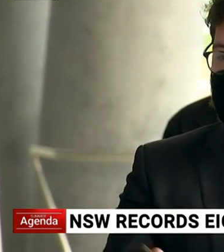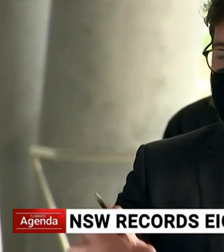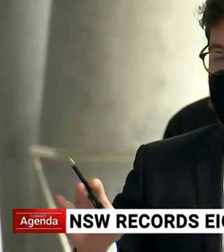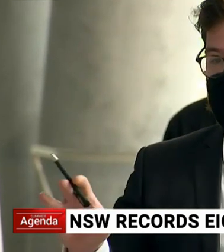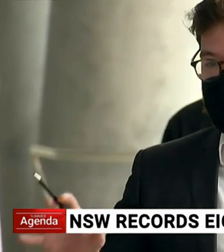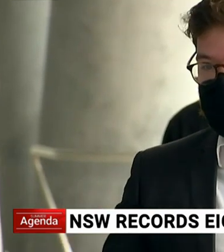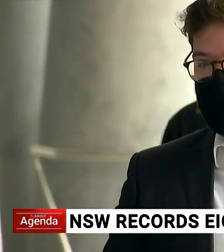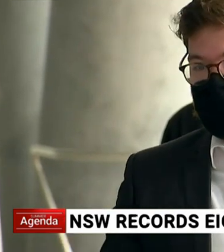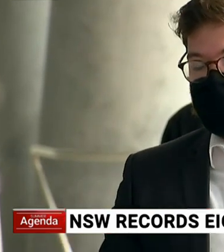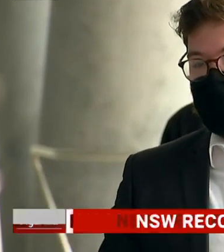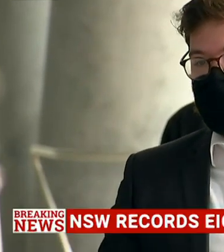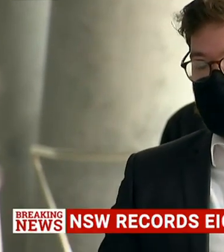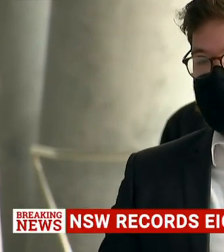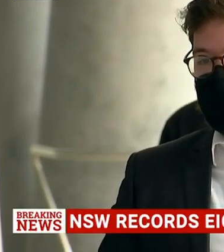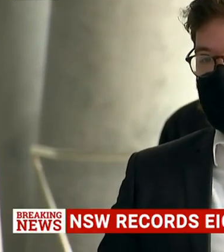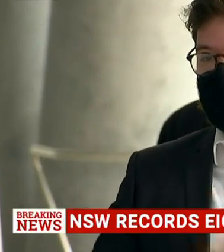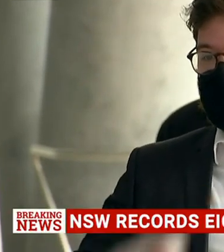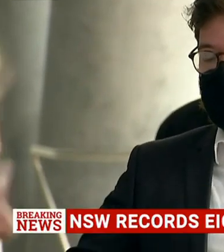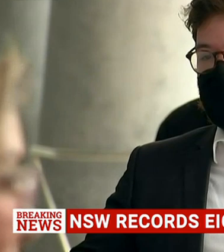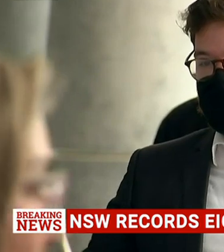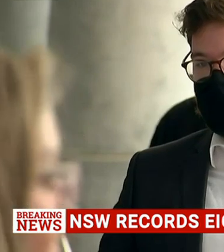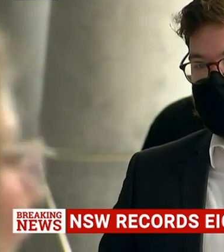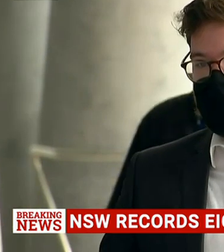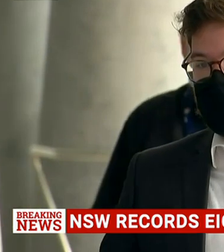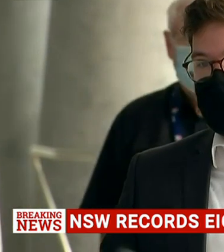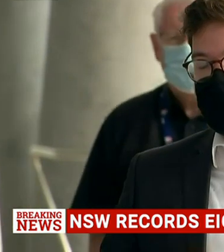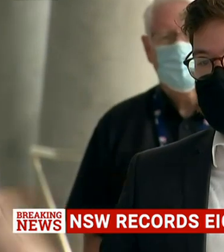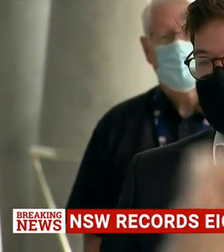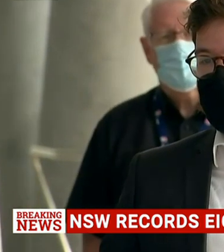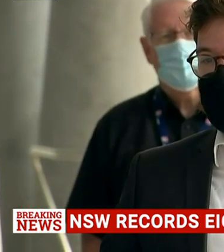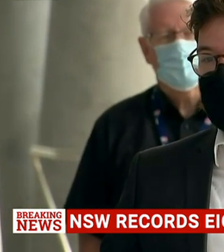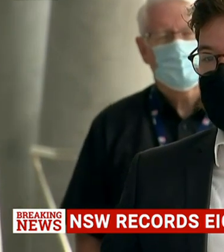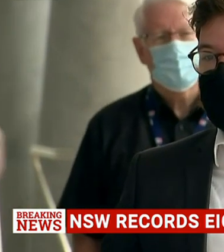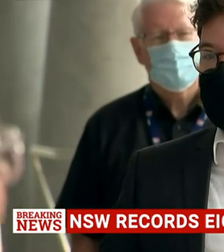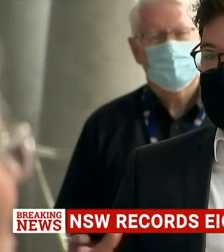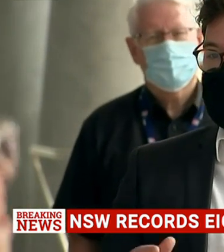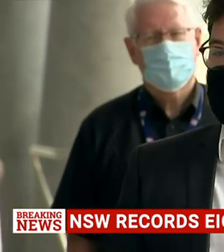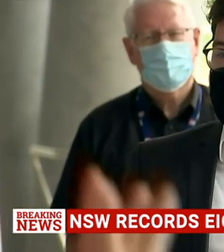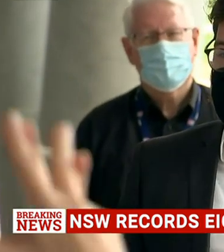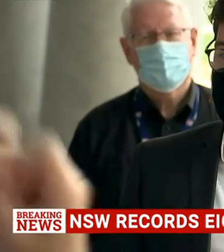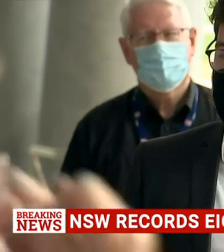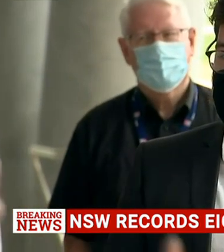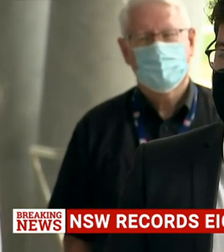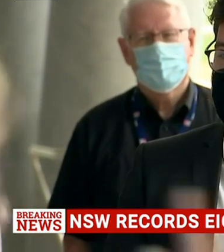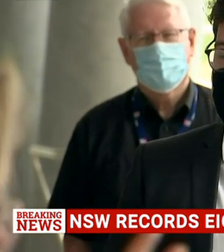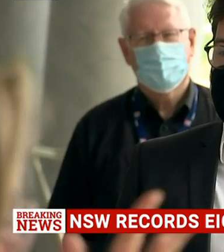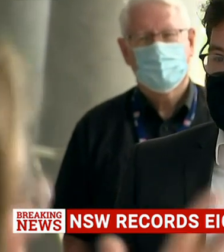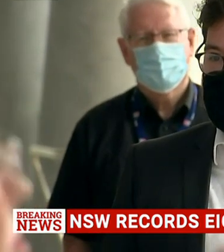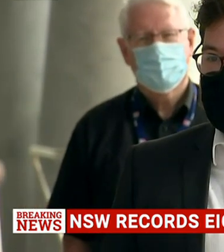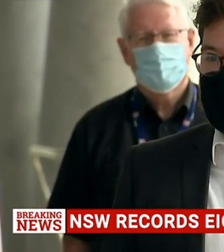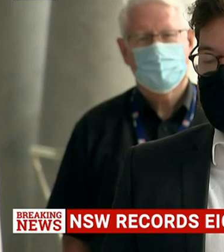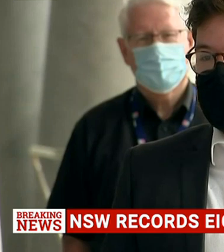van driver, this transport healthcare worker and a close contact of this transport healthcare worker. Clearly there's